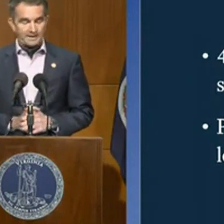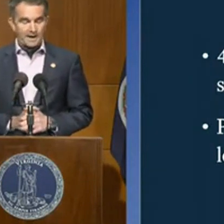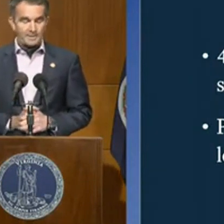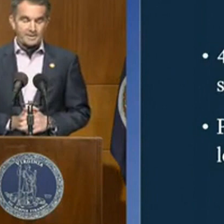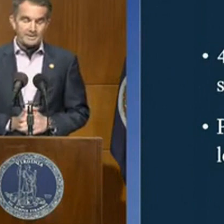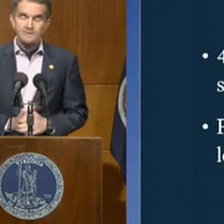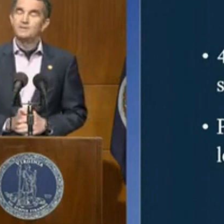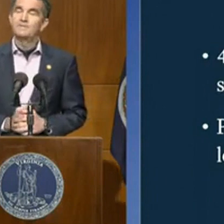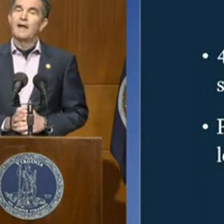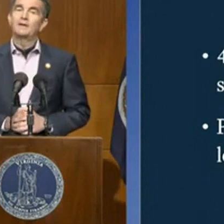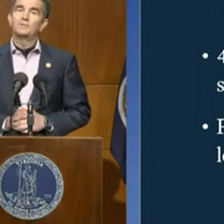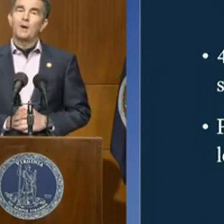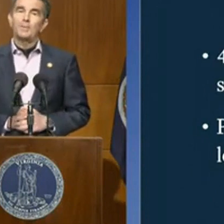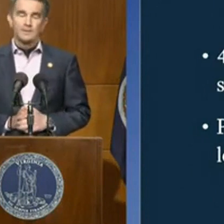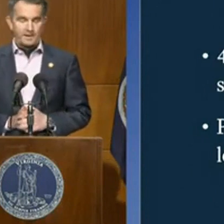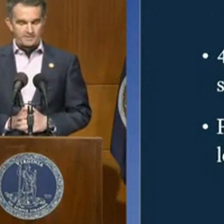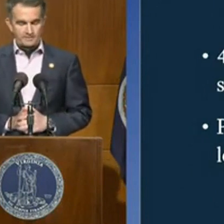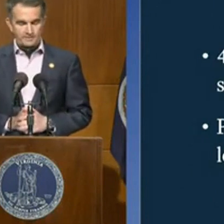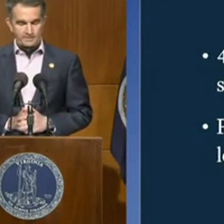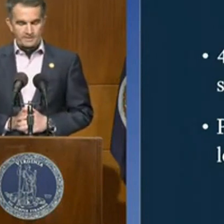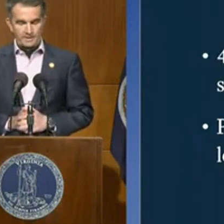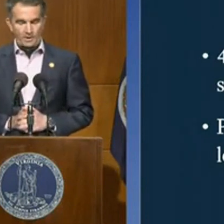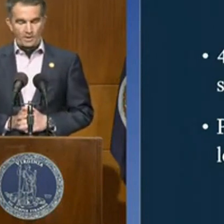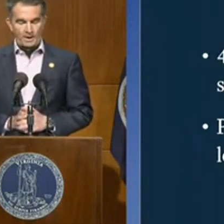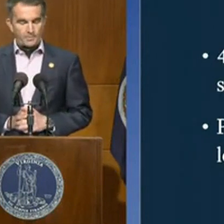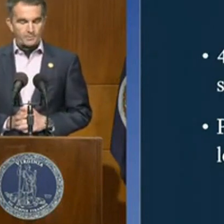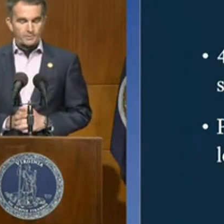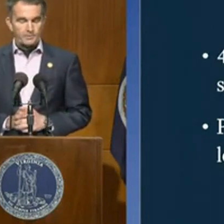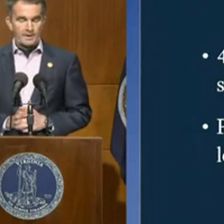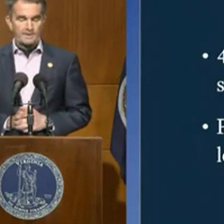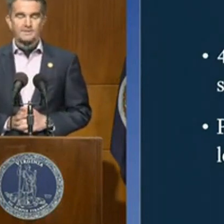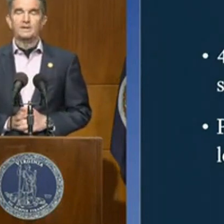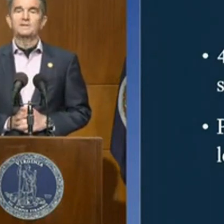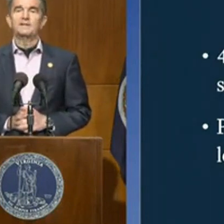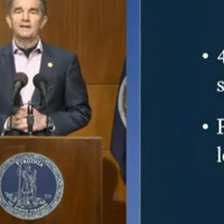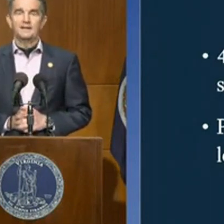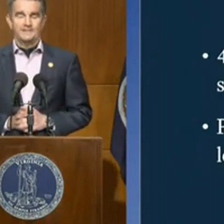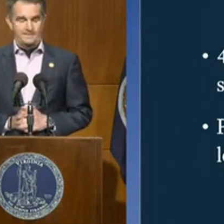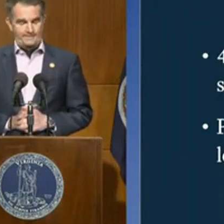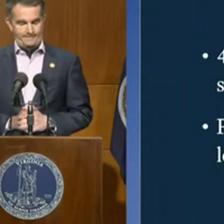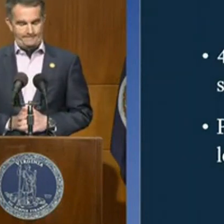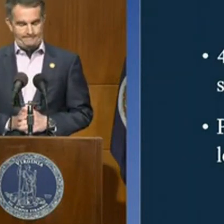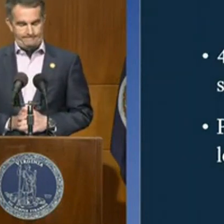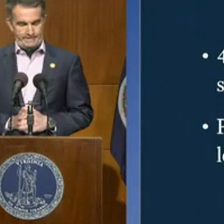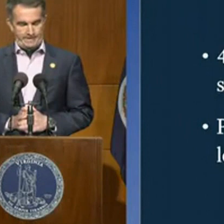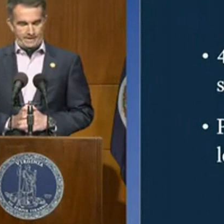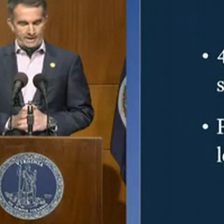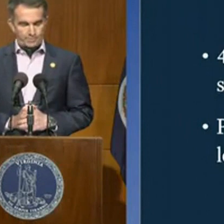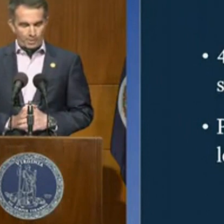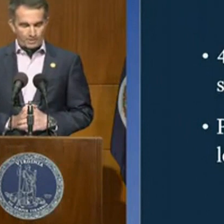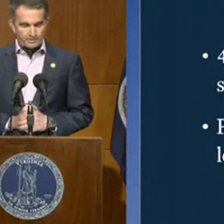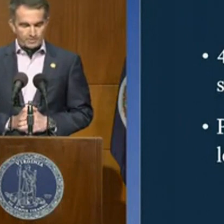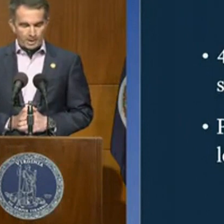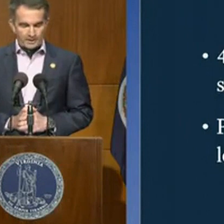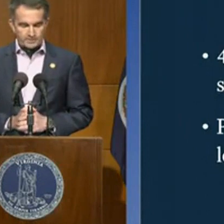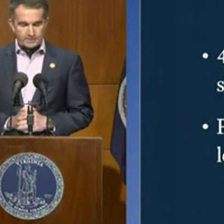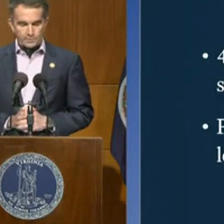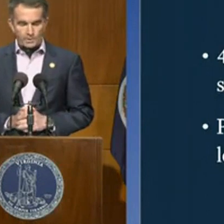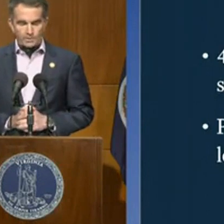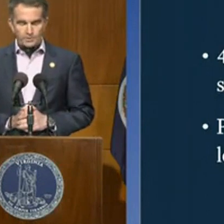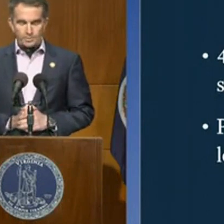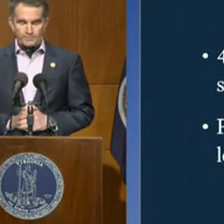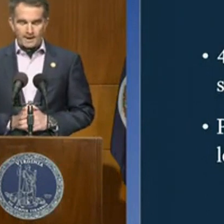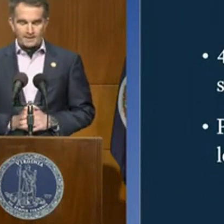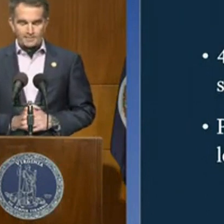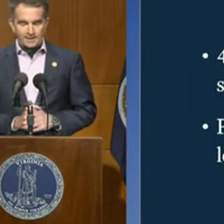as economically disadvantaged populations, are able to access tests. As part of this project,